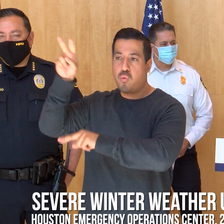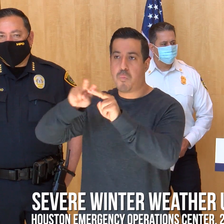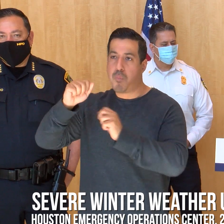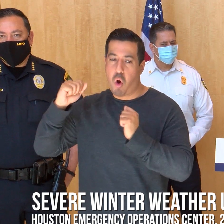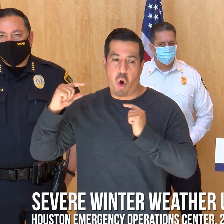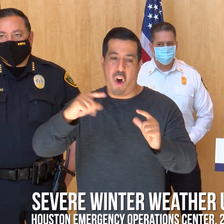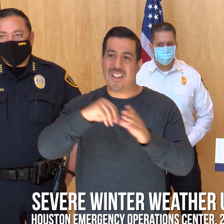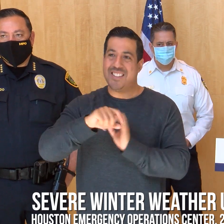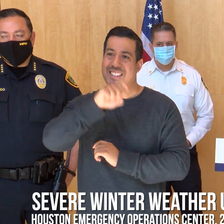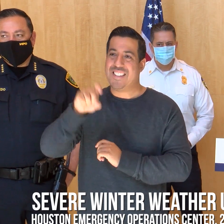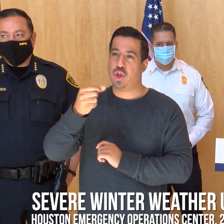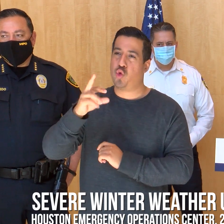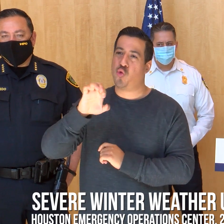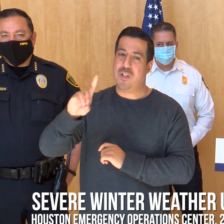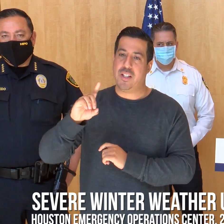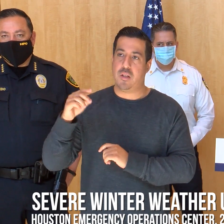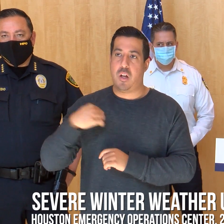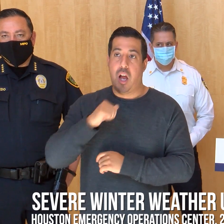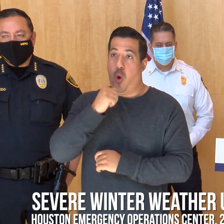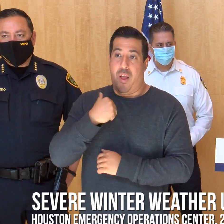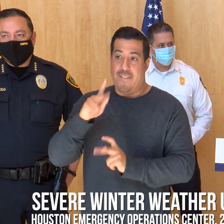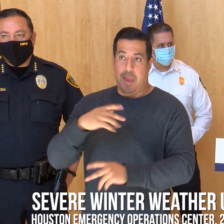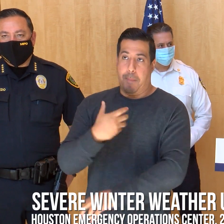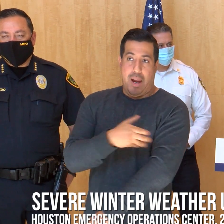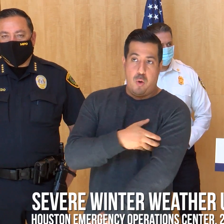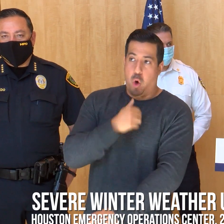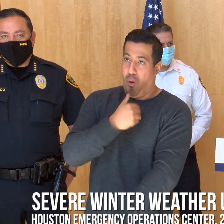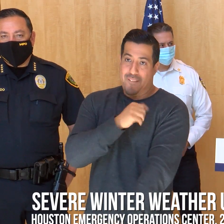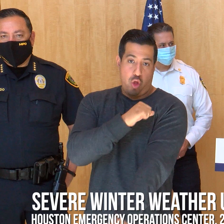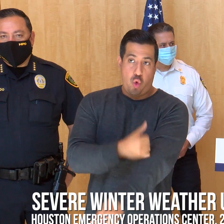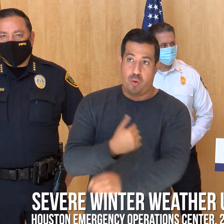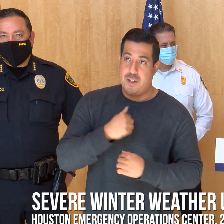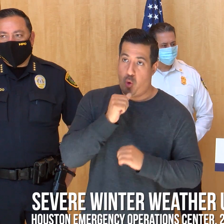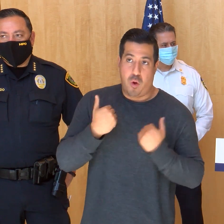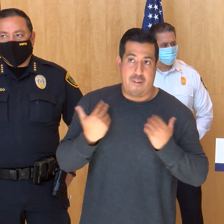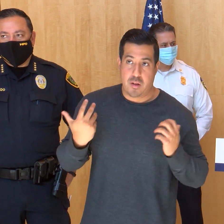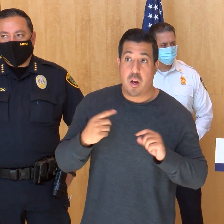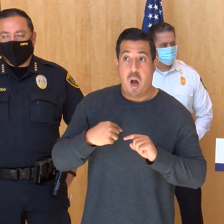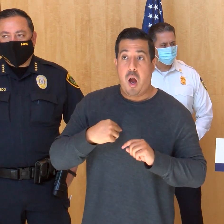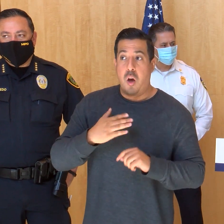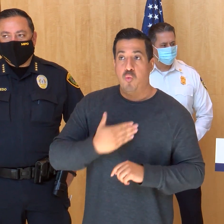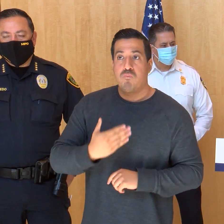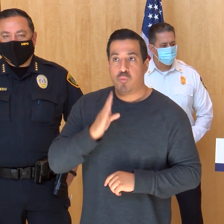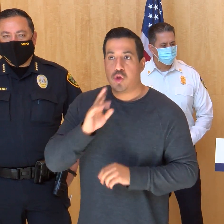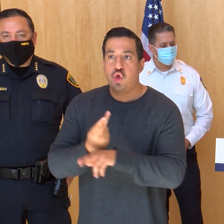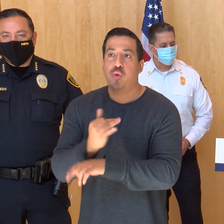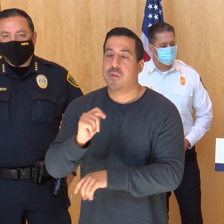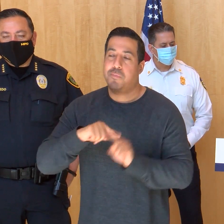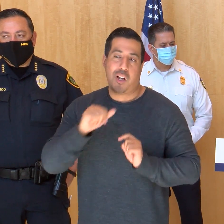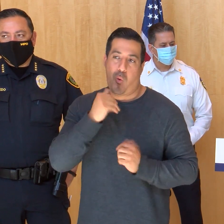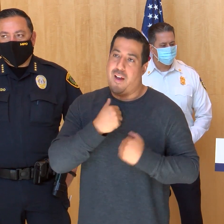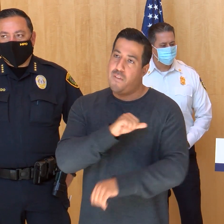entire Texas grid. You know, I don't have that power, don't have that authority. If I did, I would use it, but I don't. So it